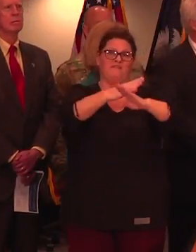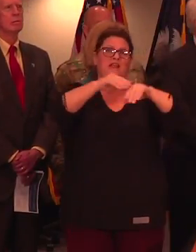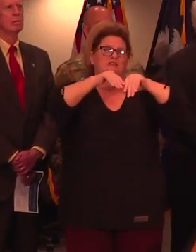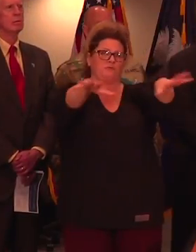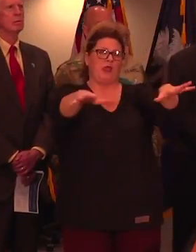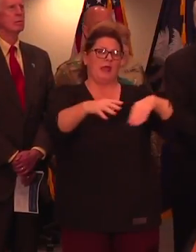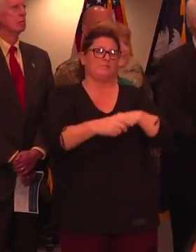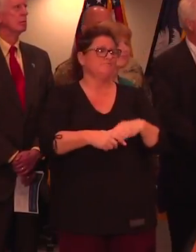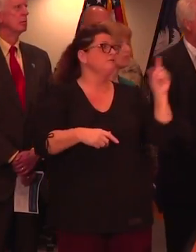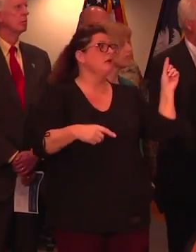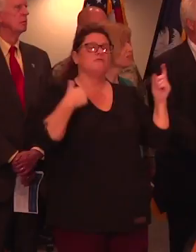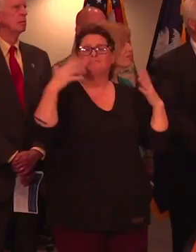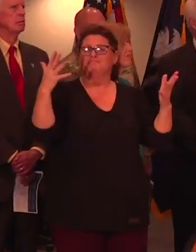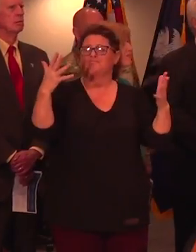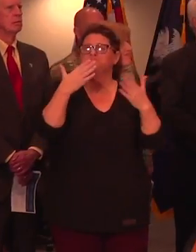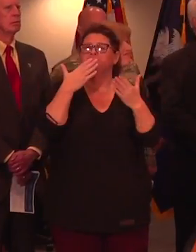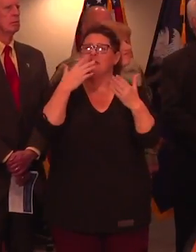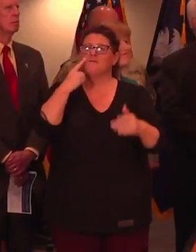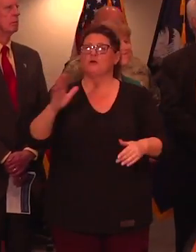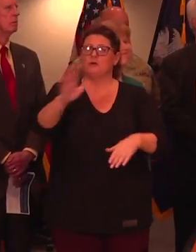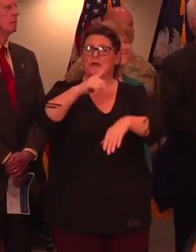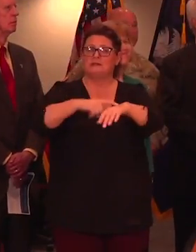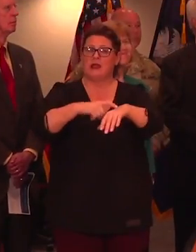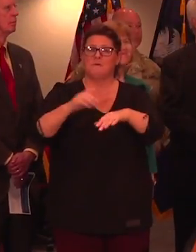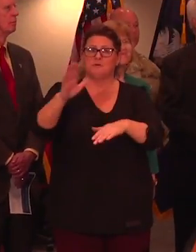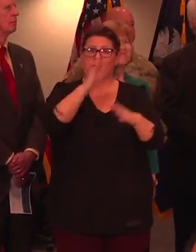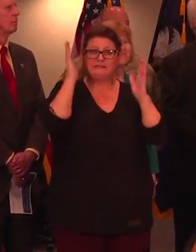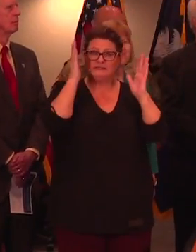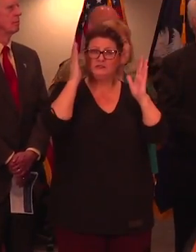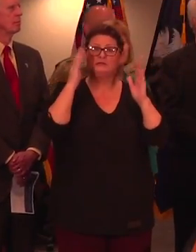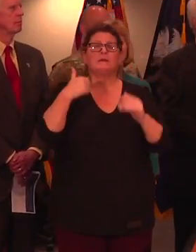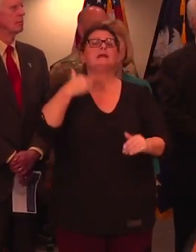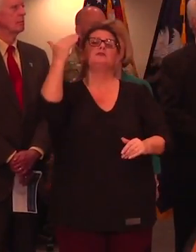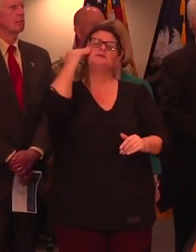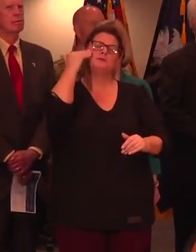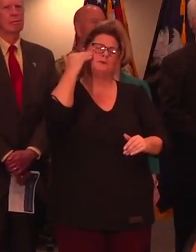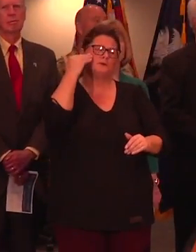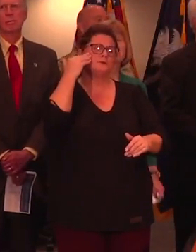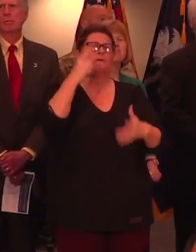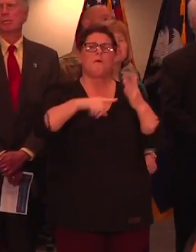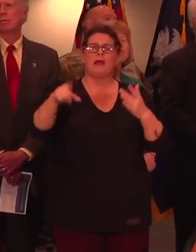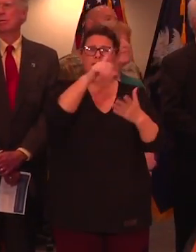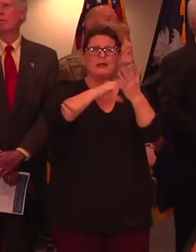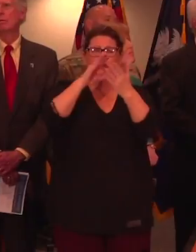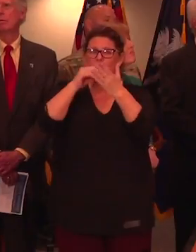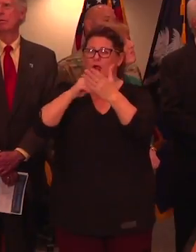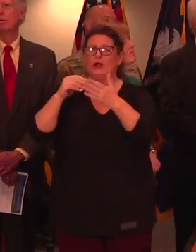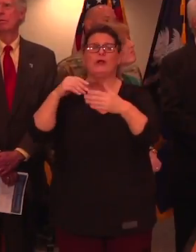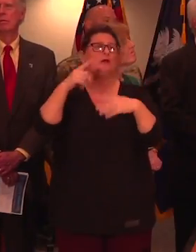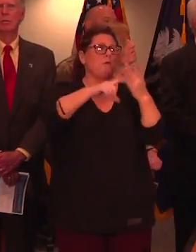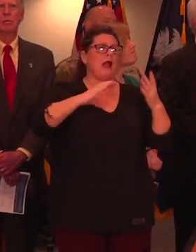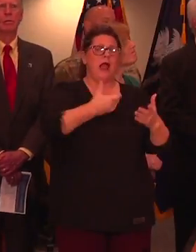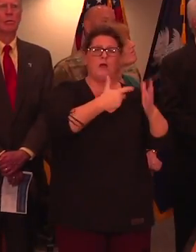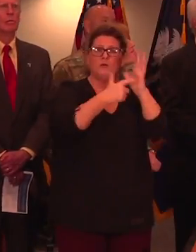Governor, we thank you very much for your time and attention. As we know, these measures are going to be inconvenient for a